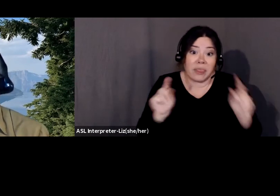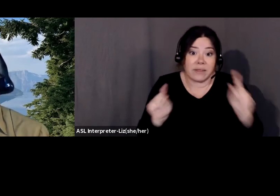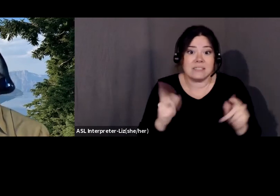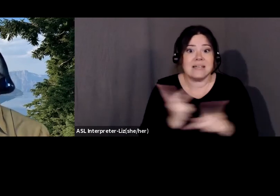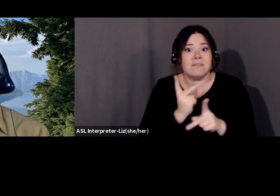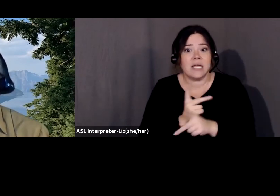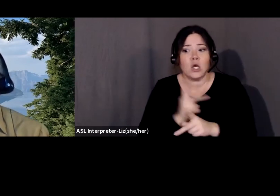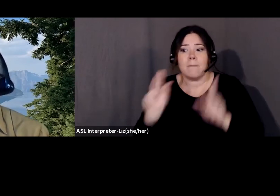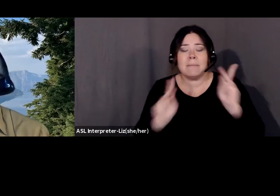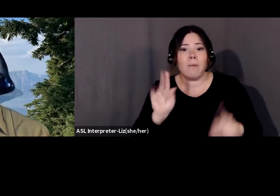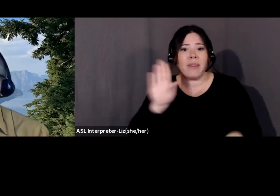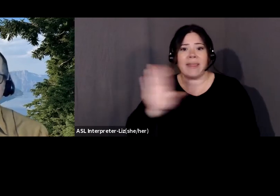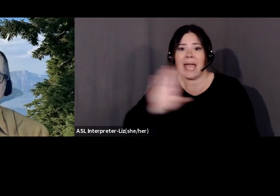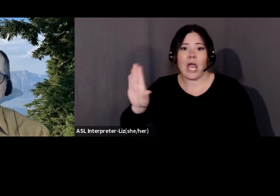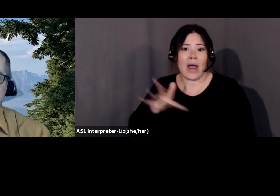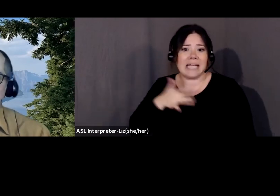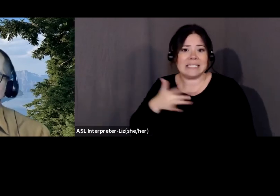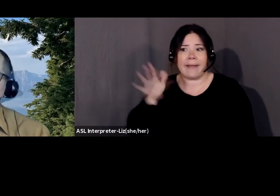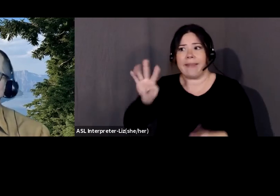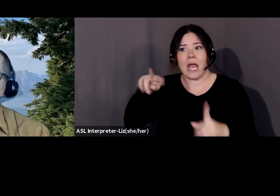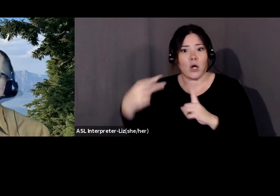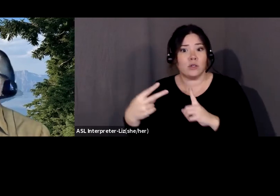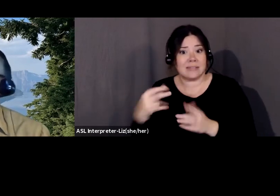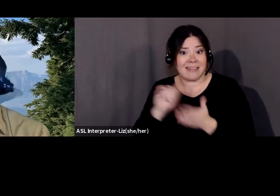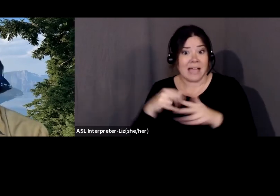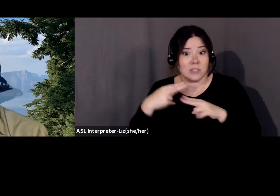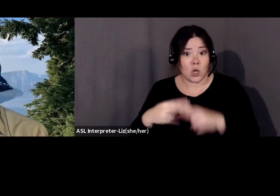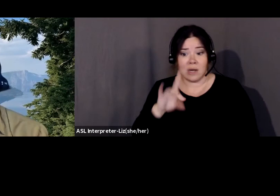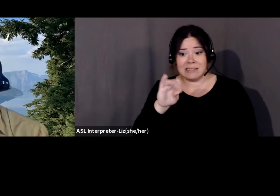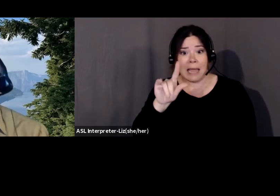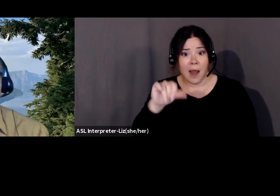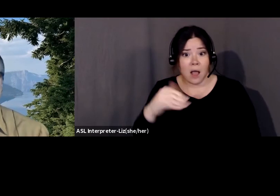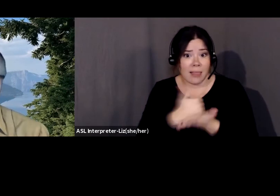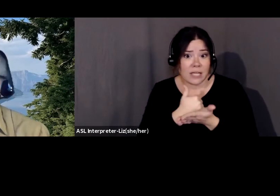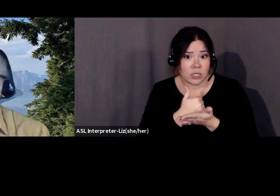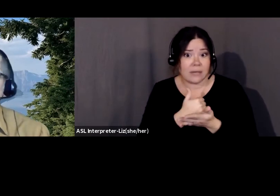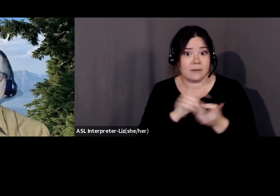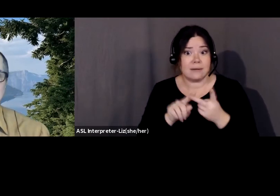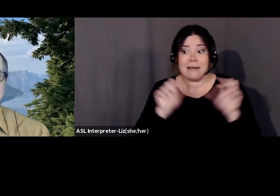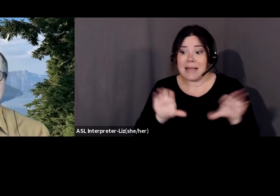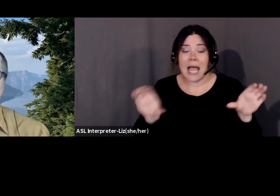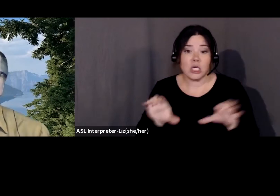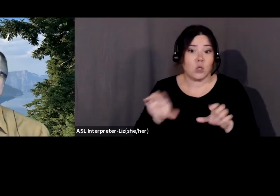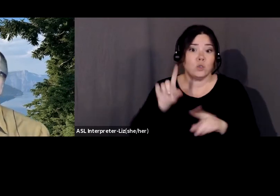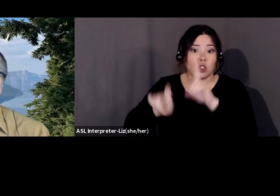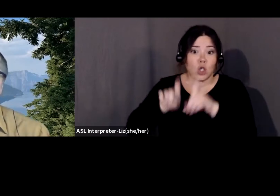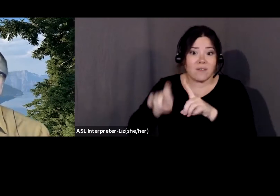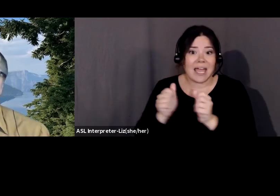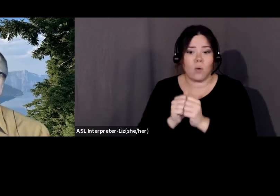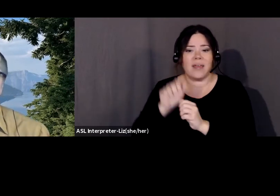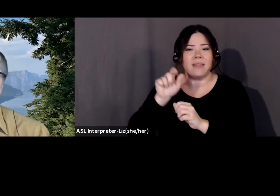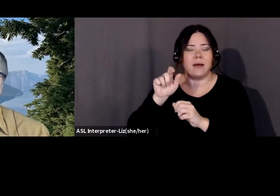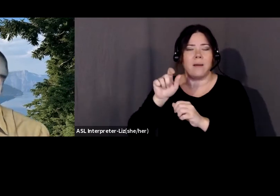at. That's data collection. But you can also do surveys through SurveyMonkey. You